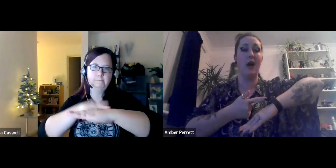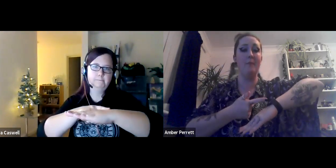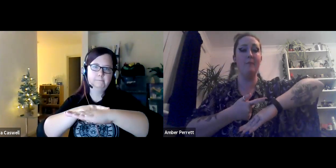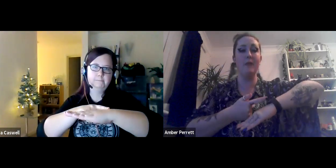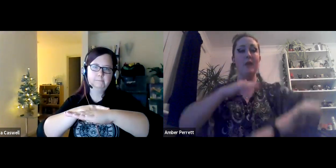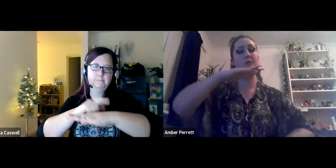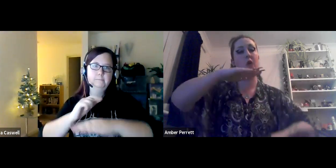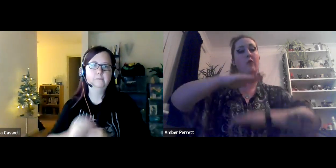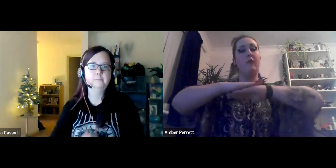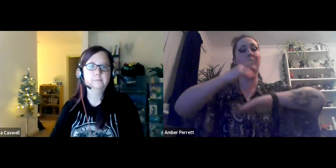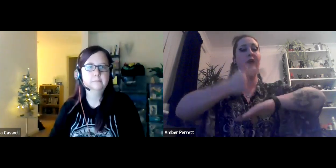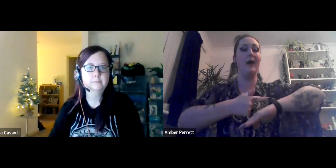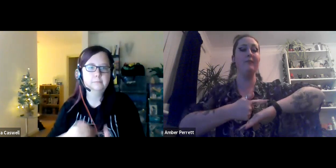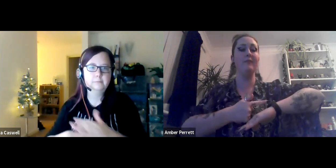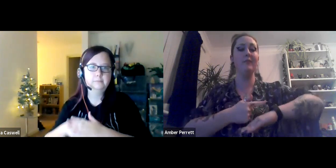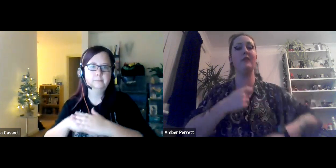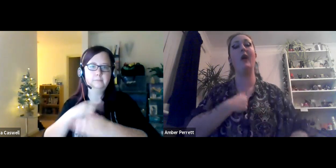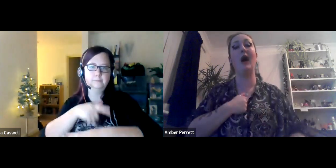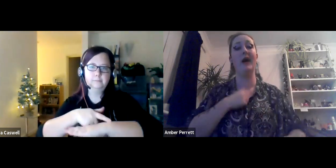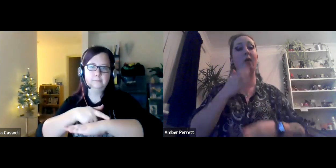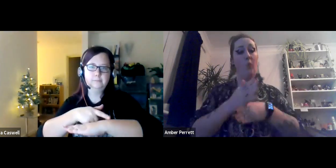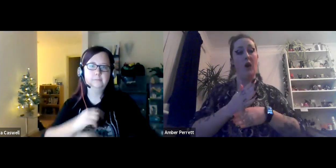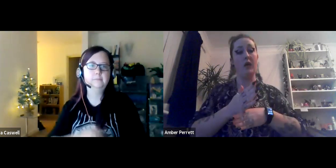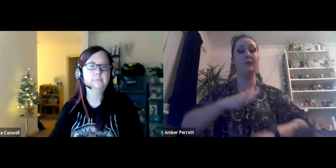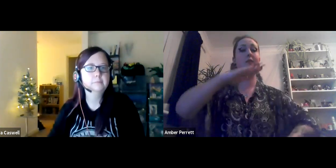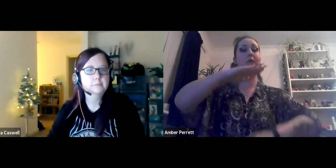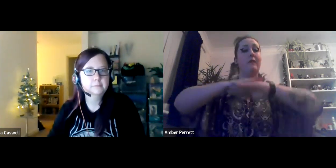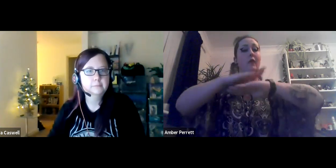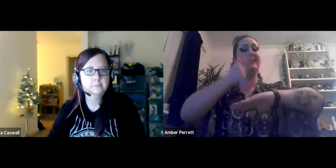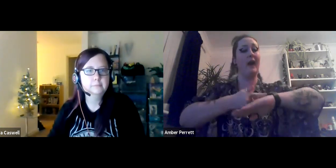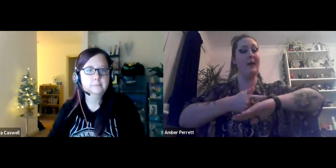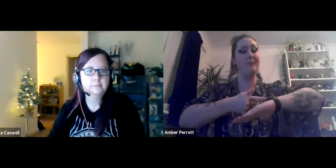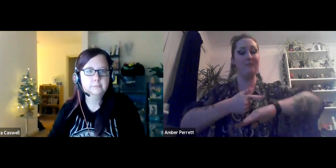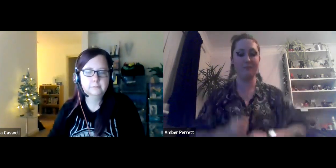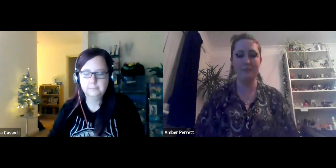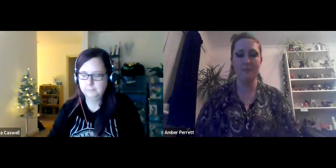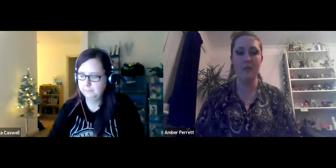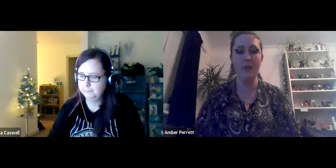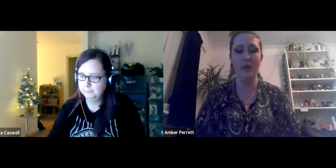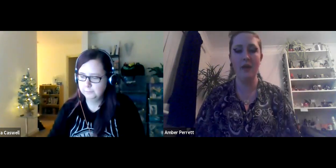time. So full time. So I work full time.